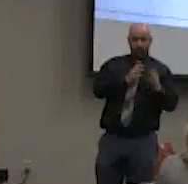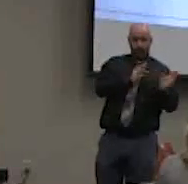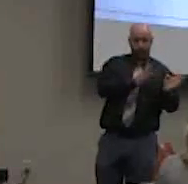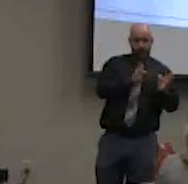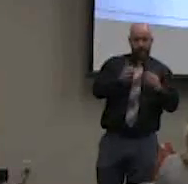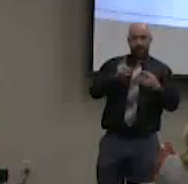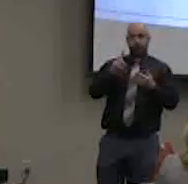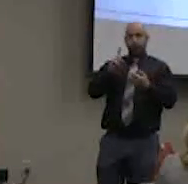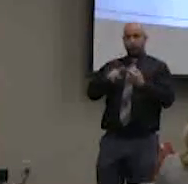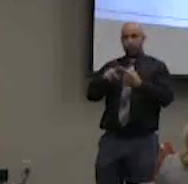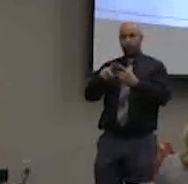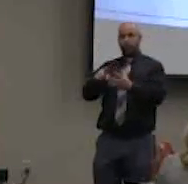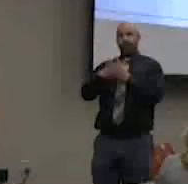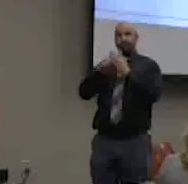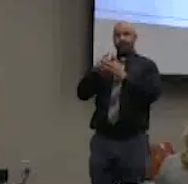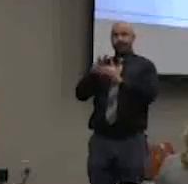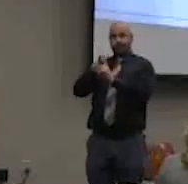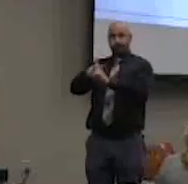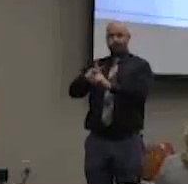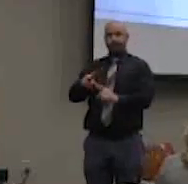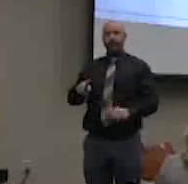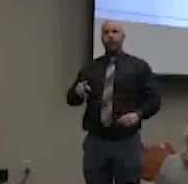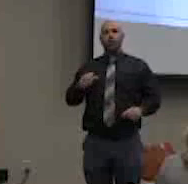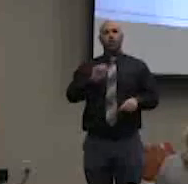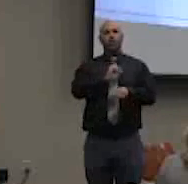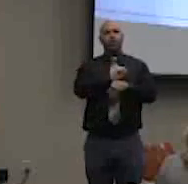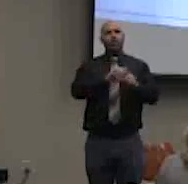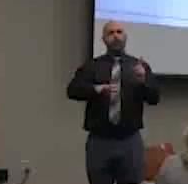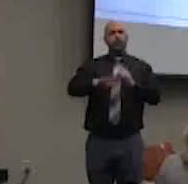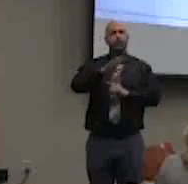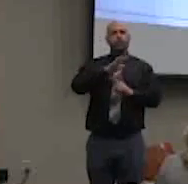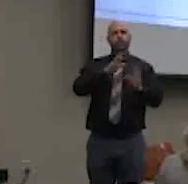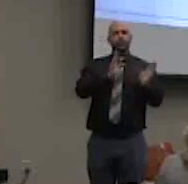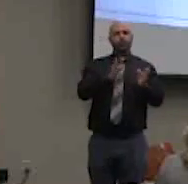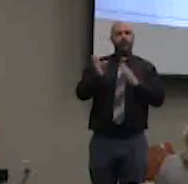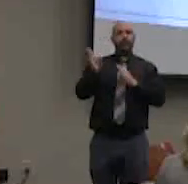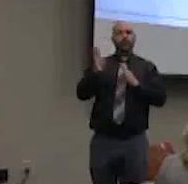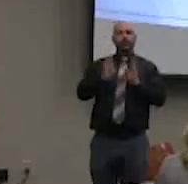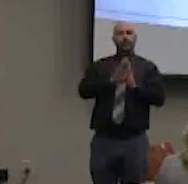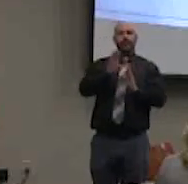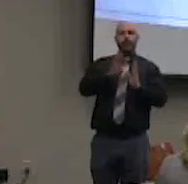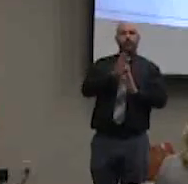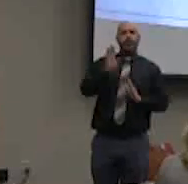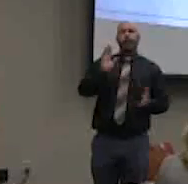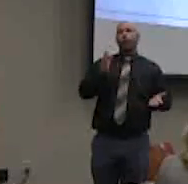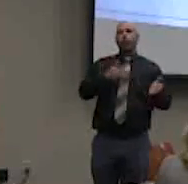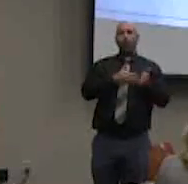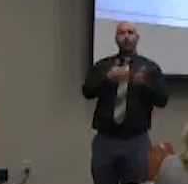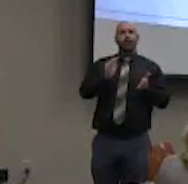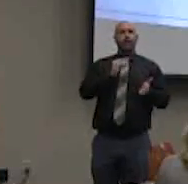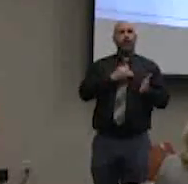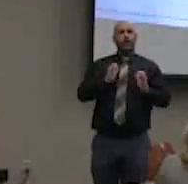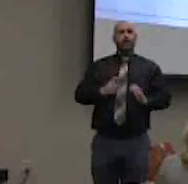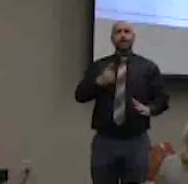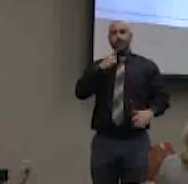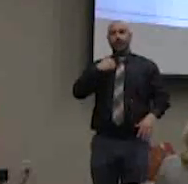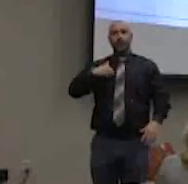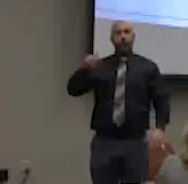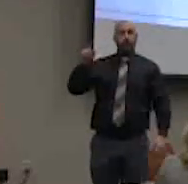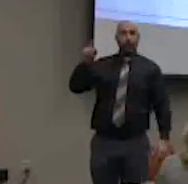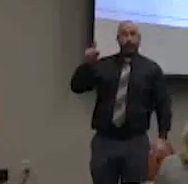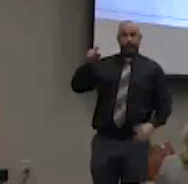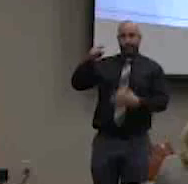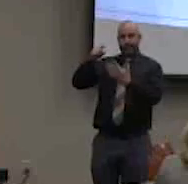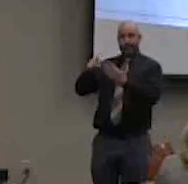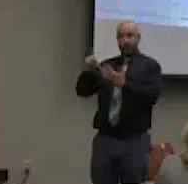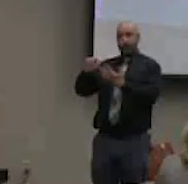work in the areas of strategy development. So often our clients say we are here and we want to be there. So how do we get from point A to point B? So we